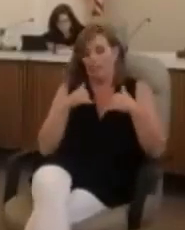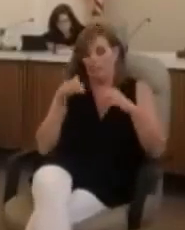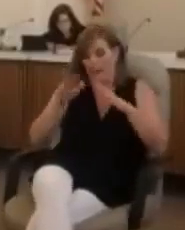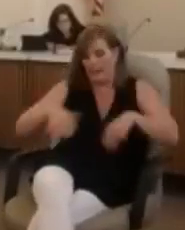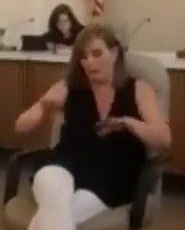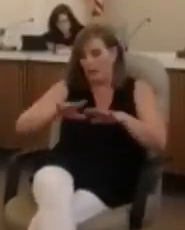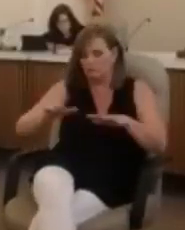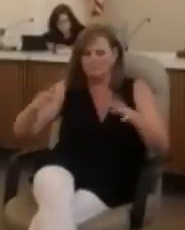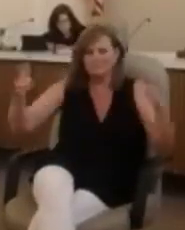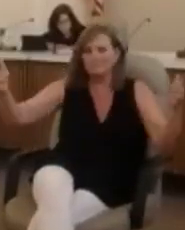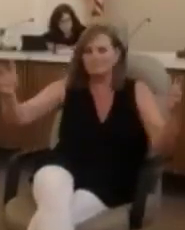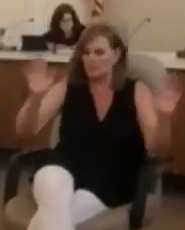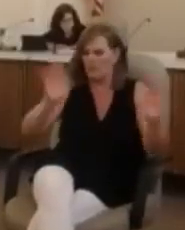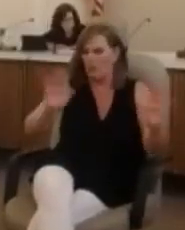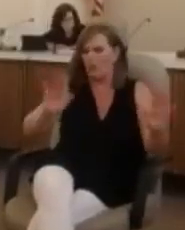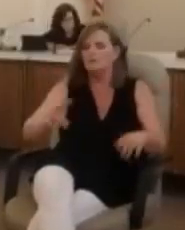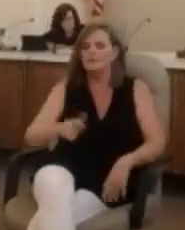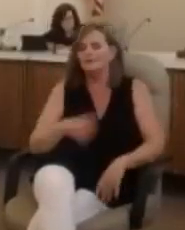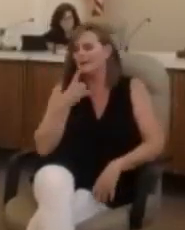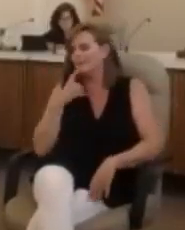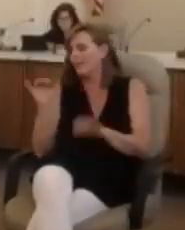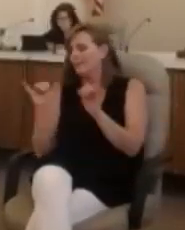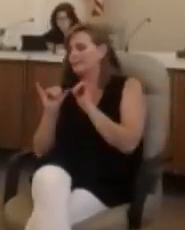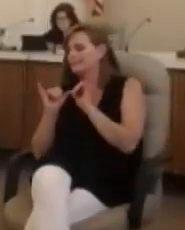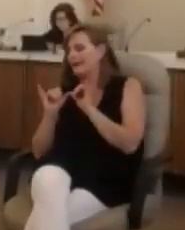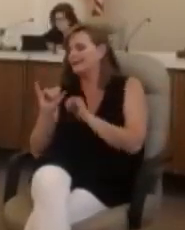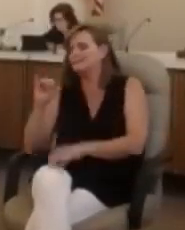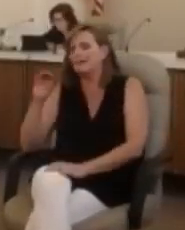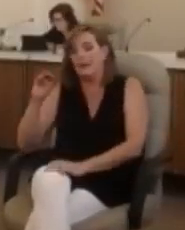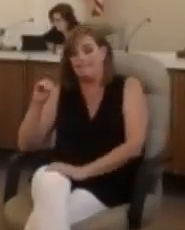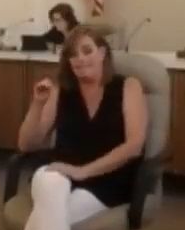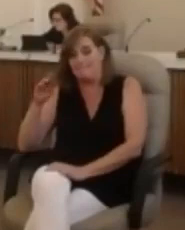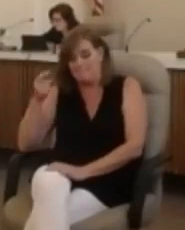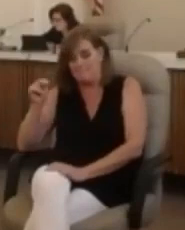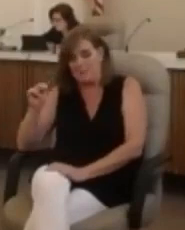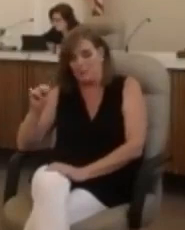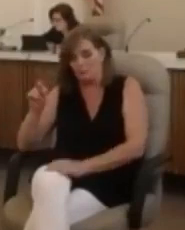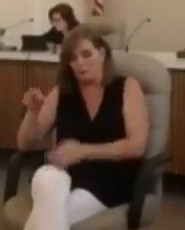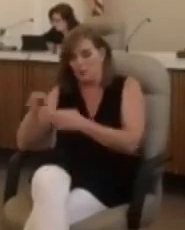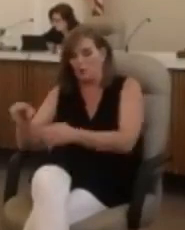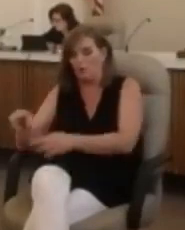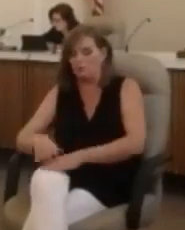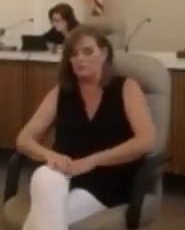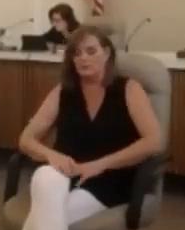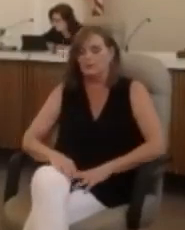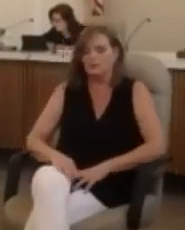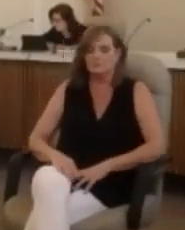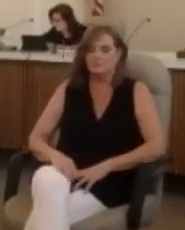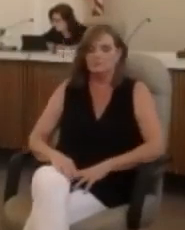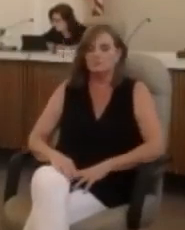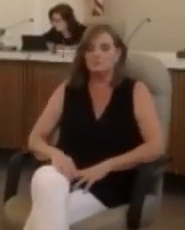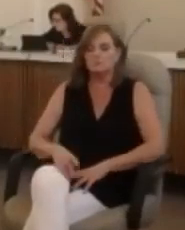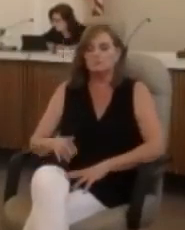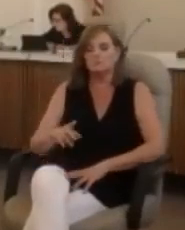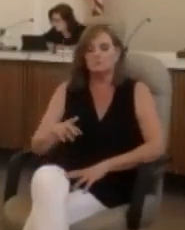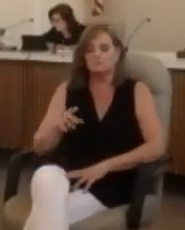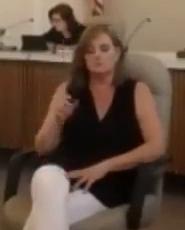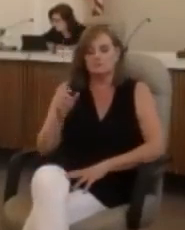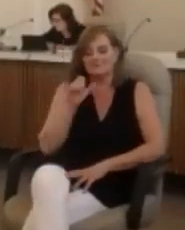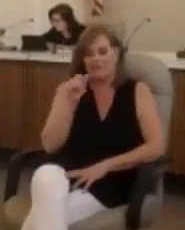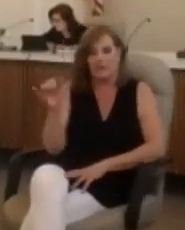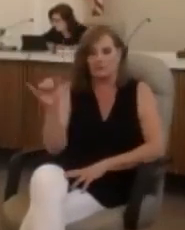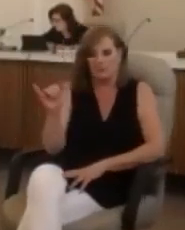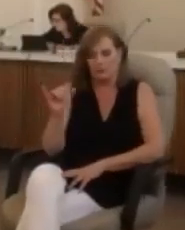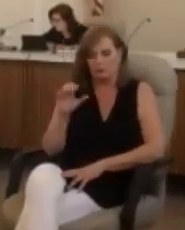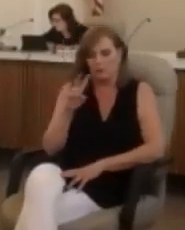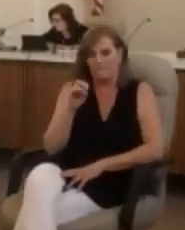be more like the size of the one you have at Martin Road Park or at Breeze Park, nothing like what you have at Veterans Memorial. You know, there